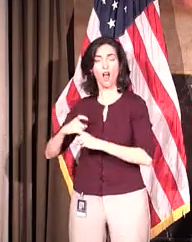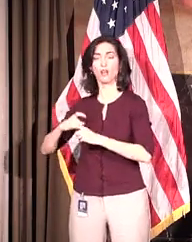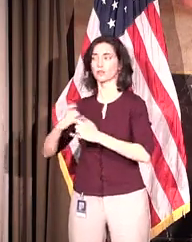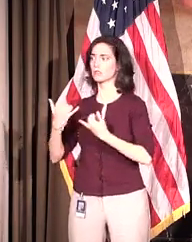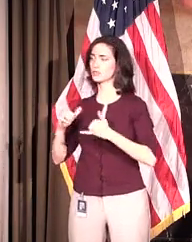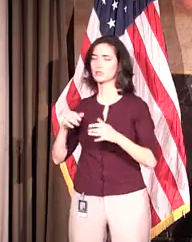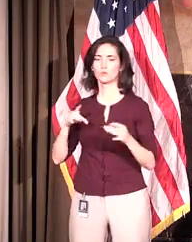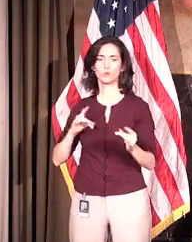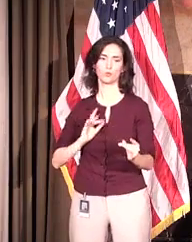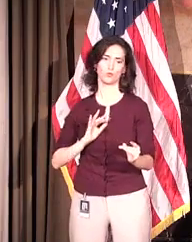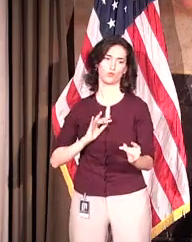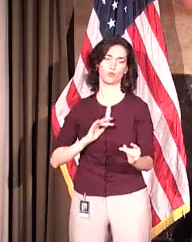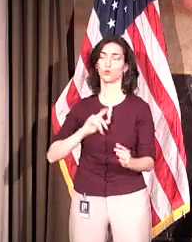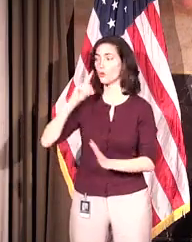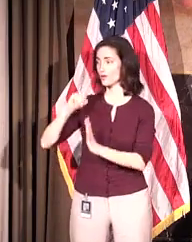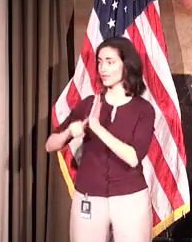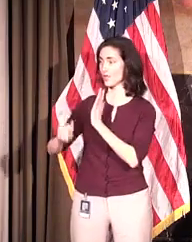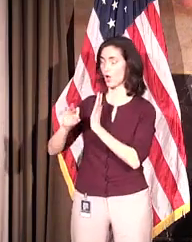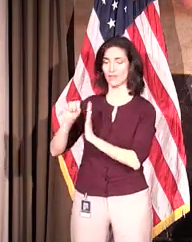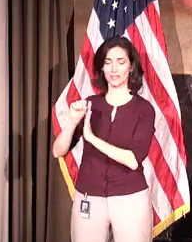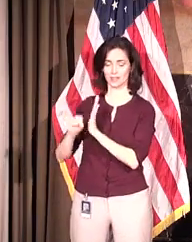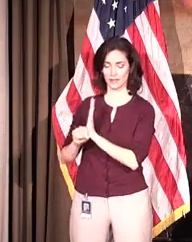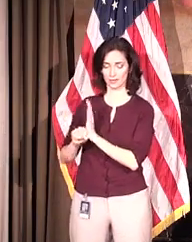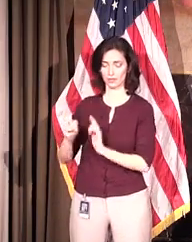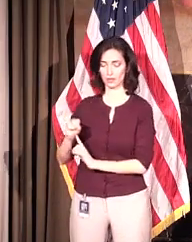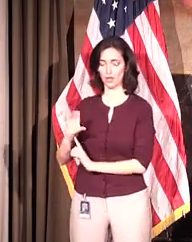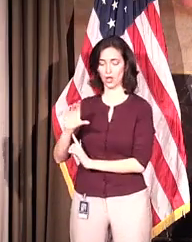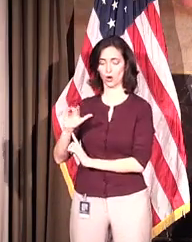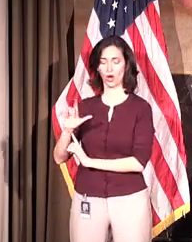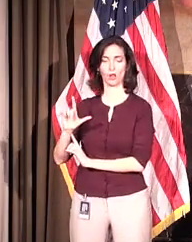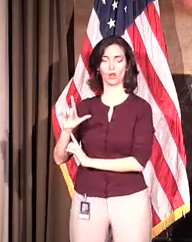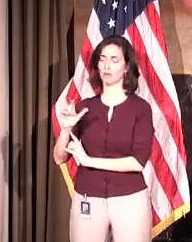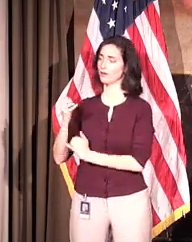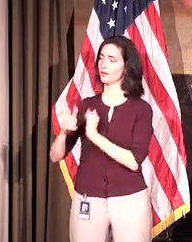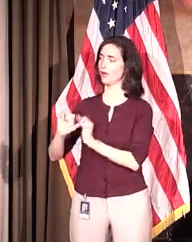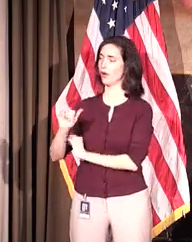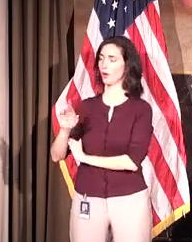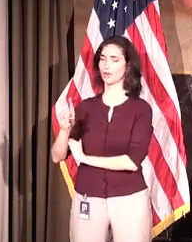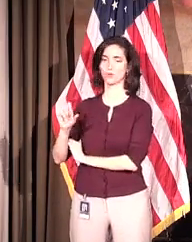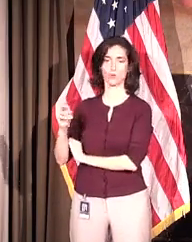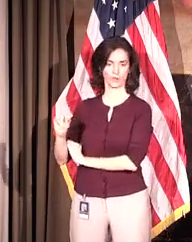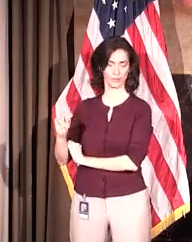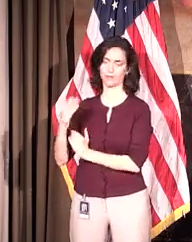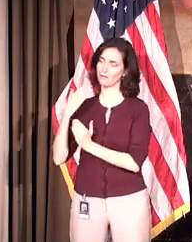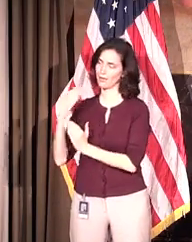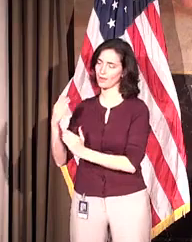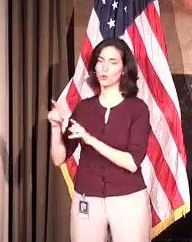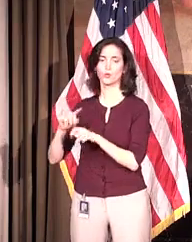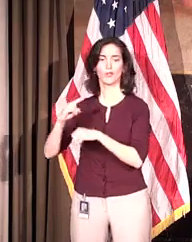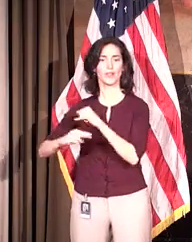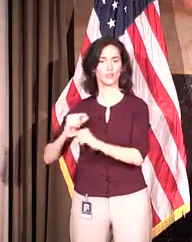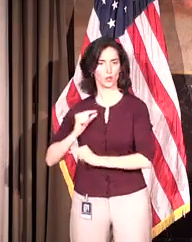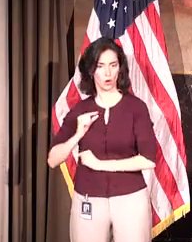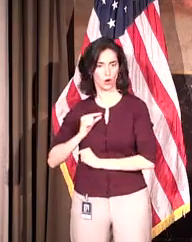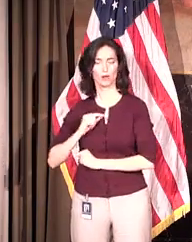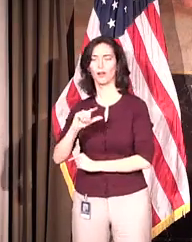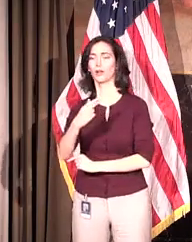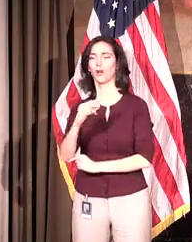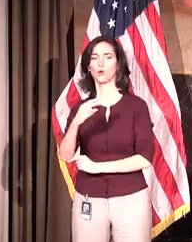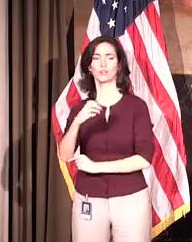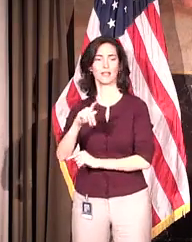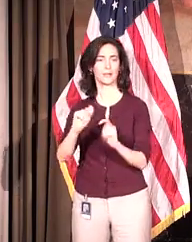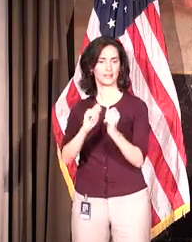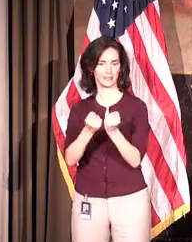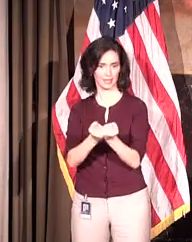So I do want to thank the Secretary of State, Kyle Ardoin, the National Guard, the team at GOSEP, local government